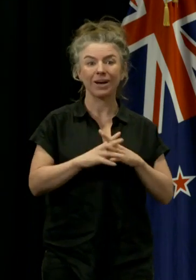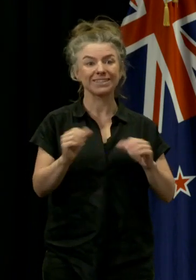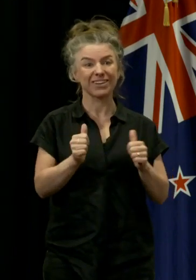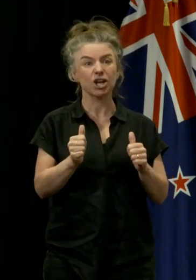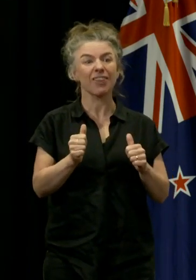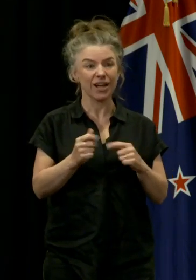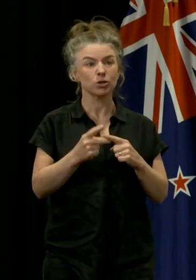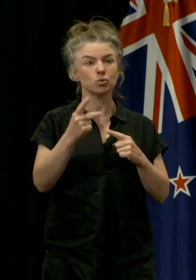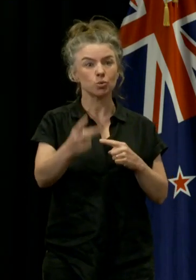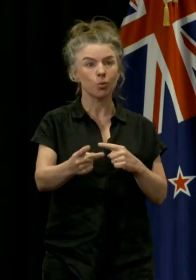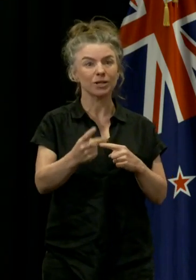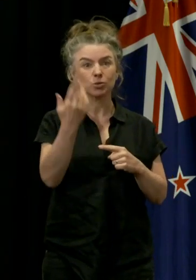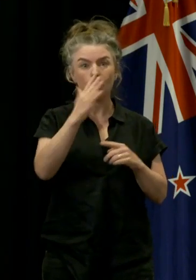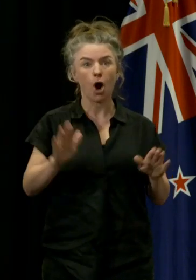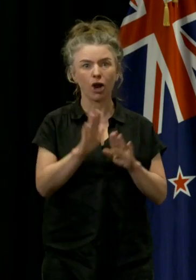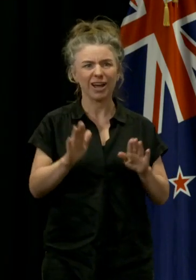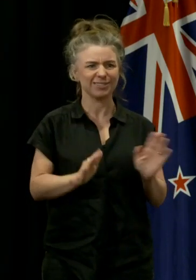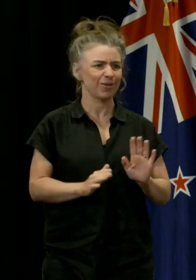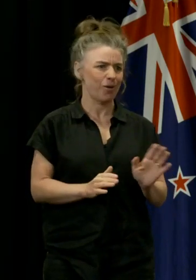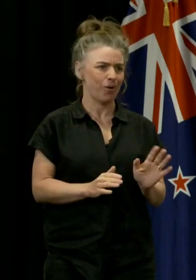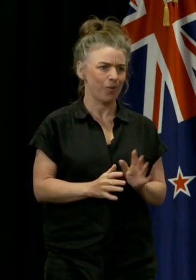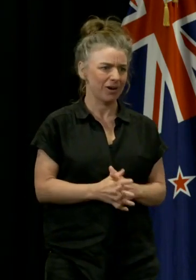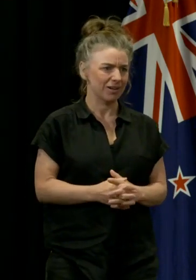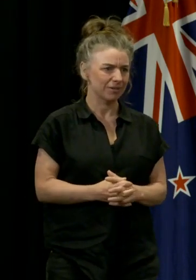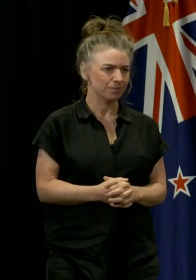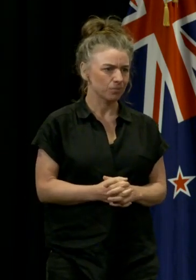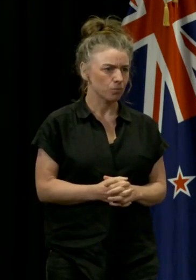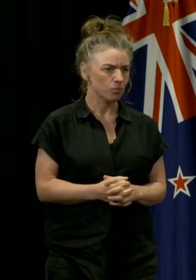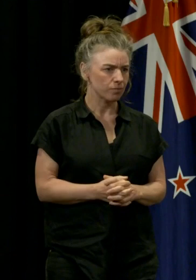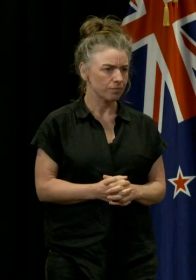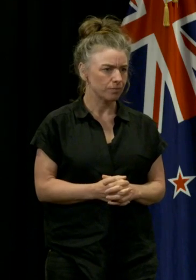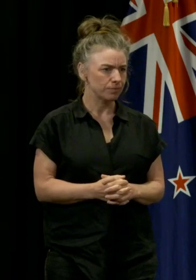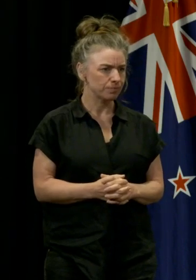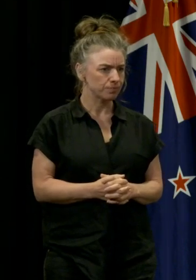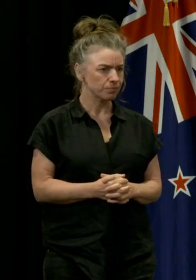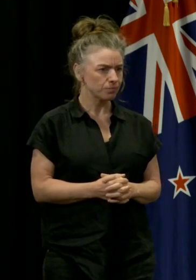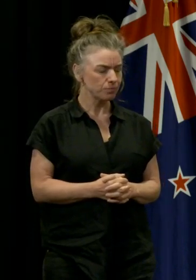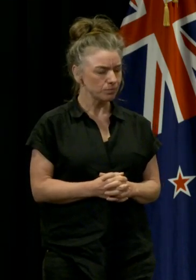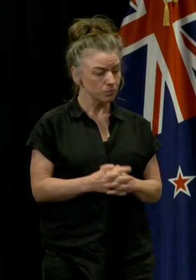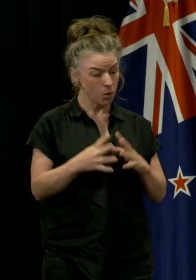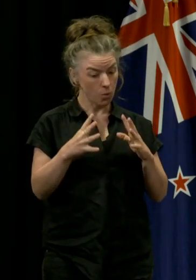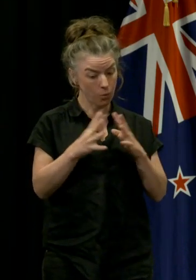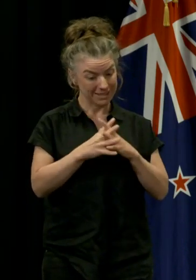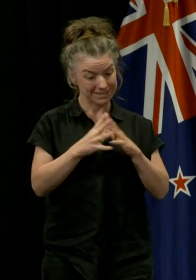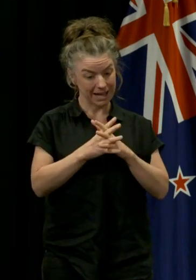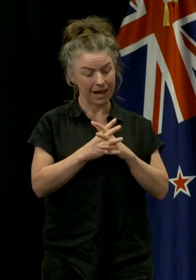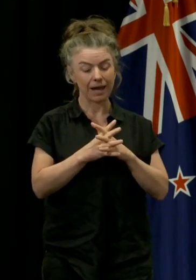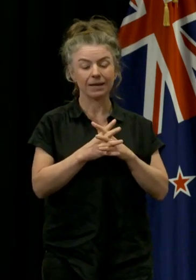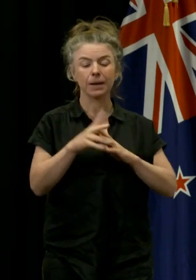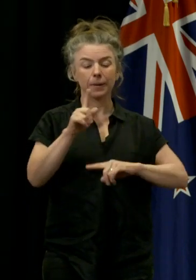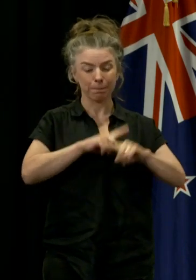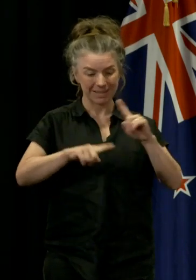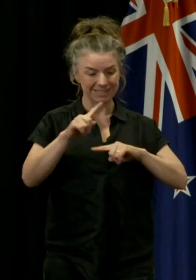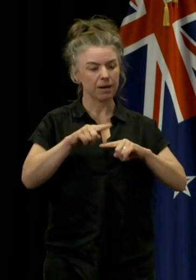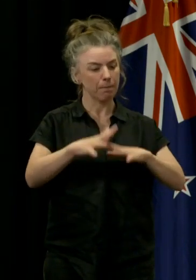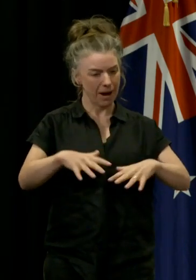weeks of school holidays. I guess that's the point that I'm making. Back on Parliament, what is your hope for Parliament after Wednesday's extraordinary session?